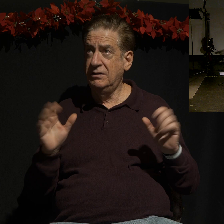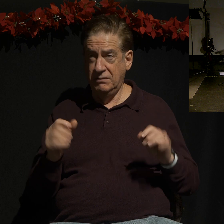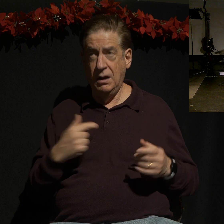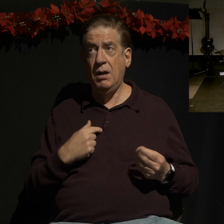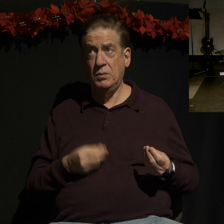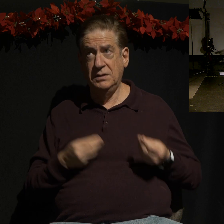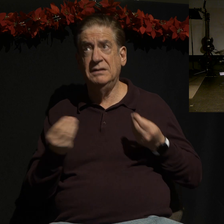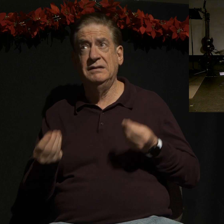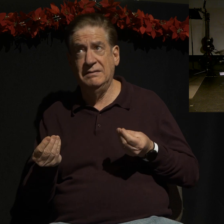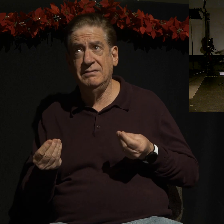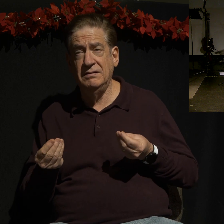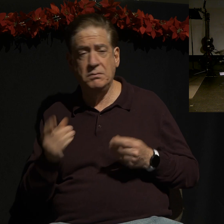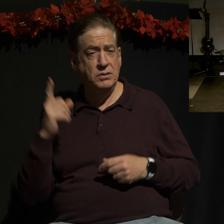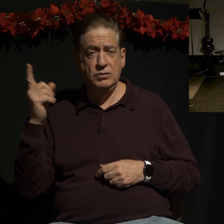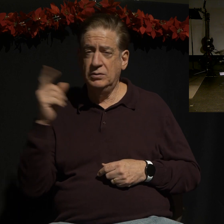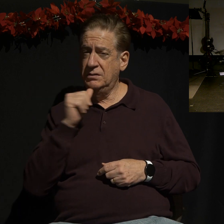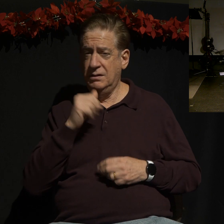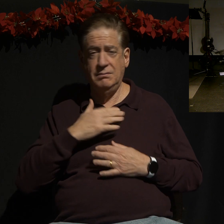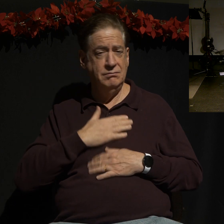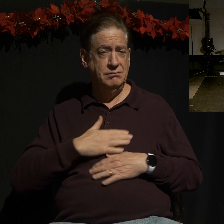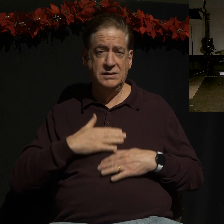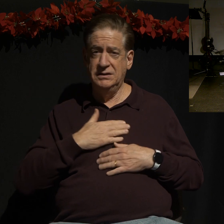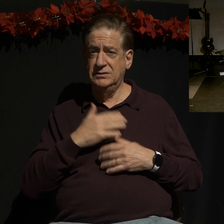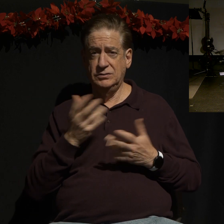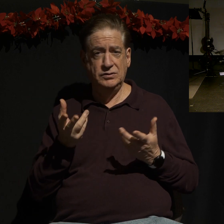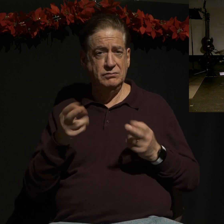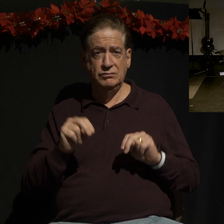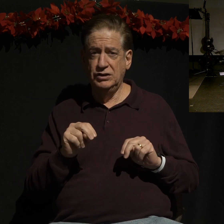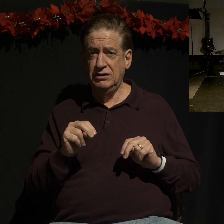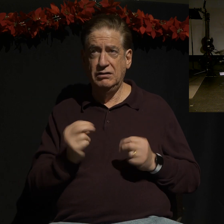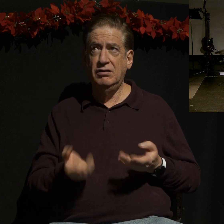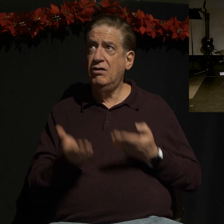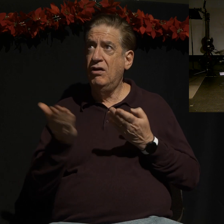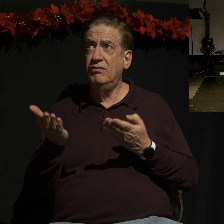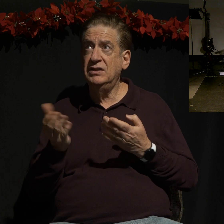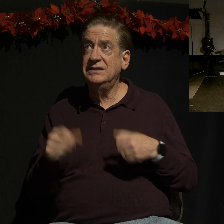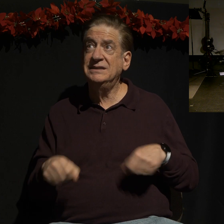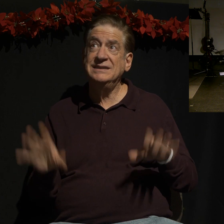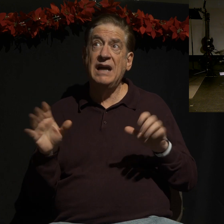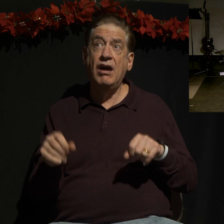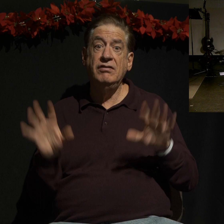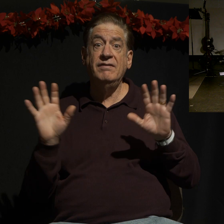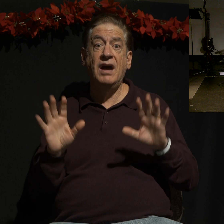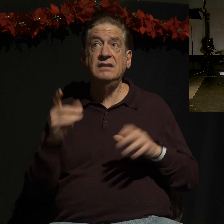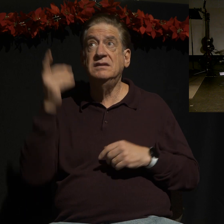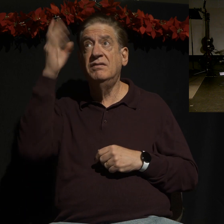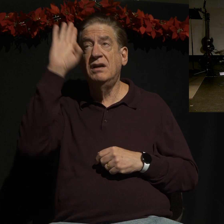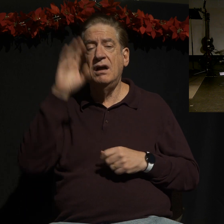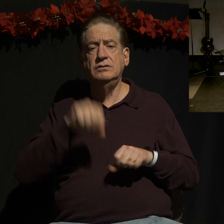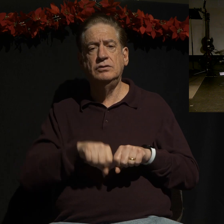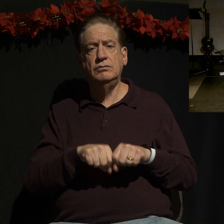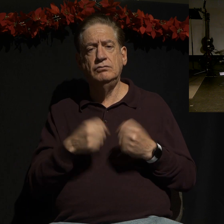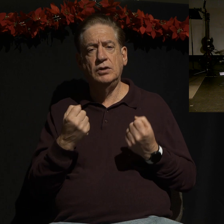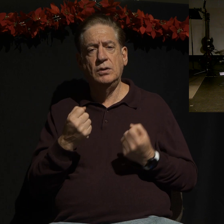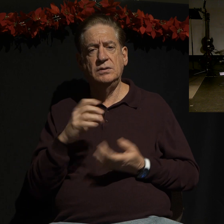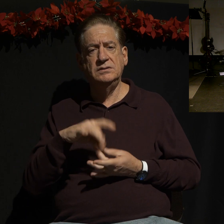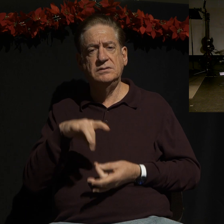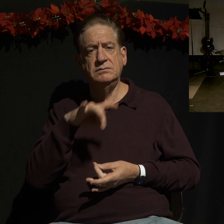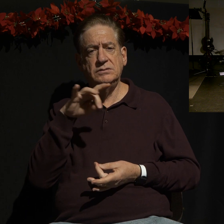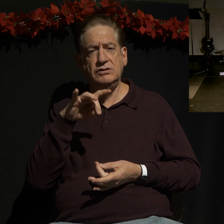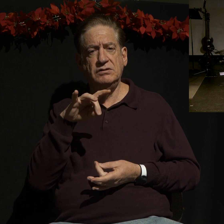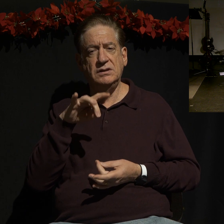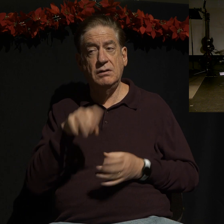give it. You will not be pleased with a burnt offering. The sacrifices of God are a broken spirit.